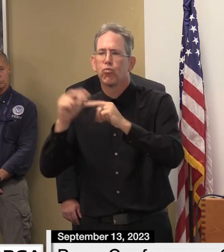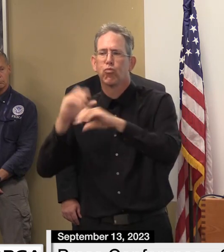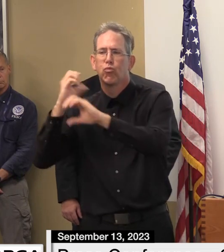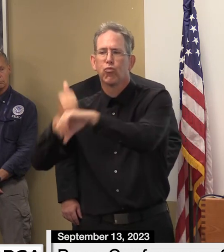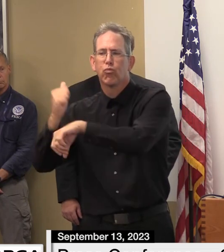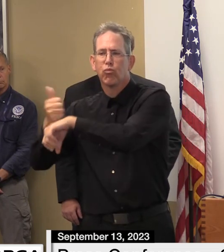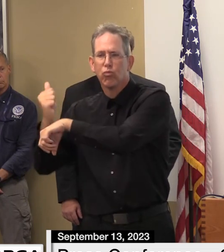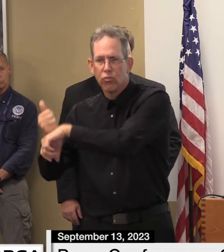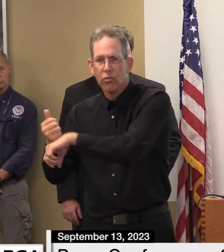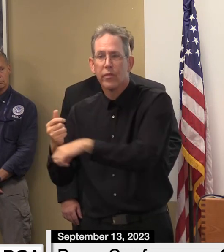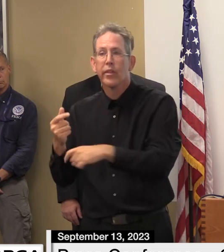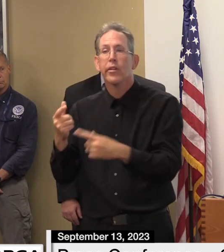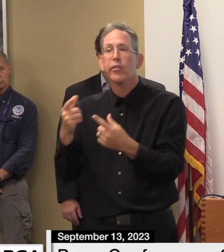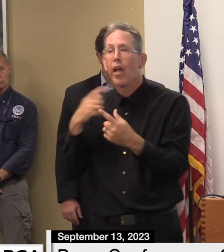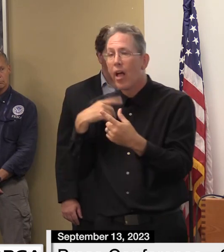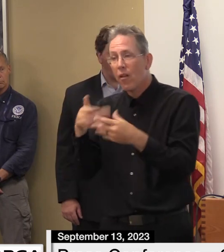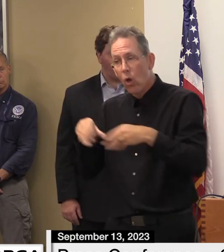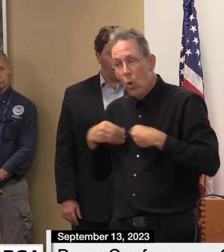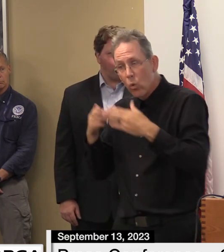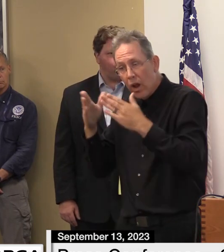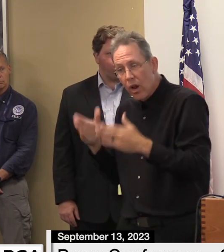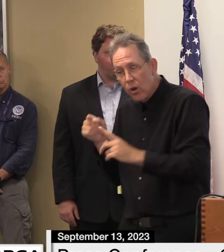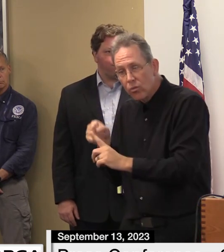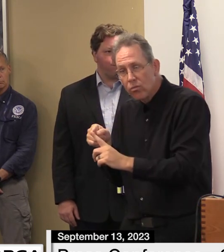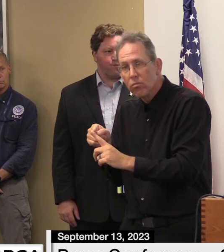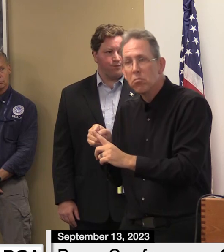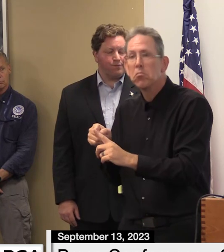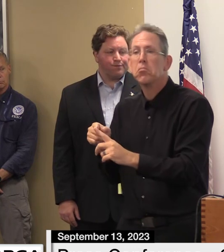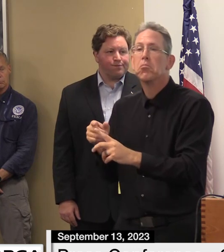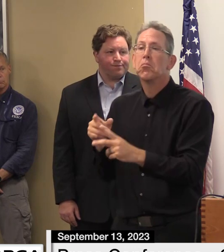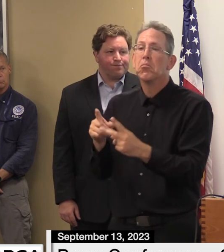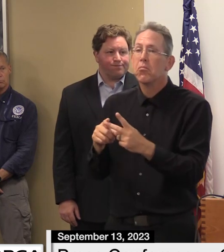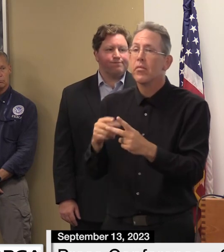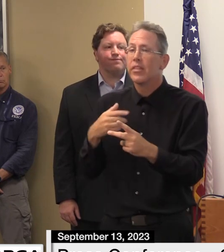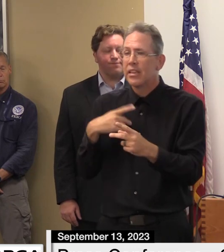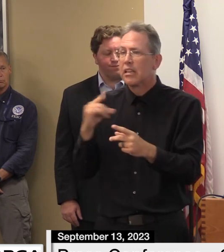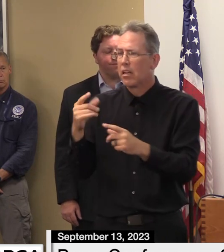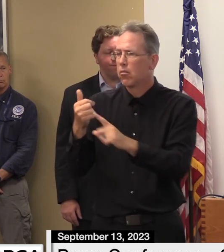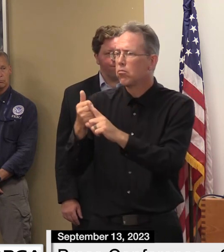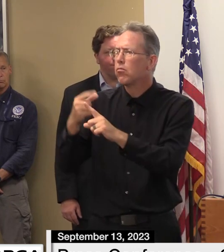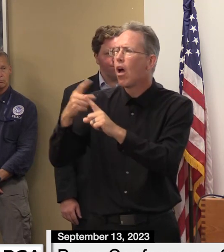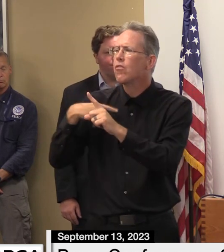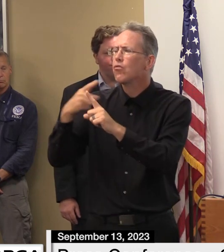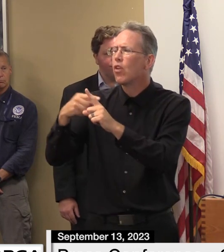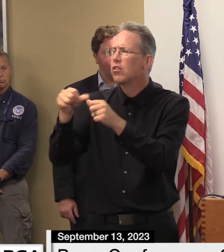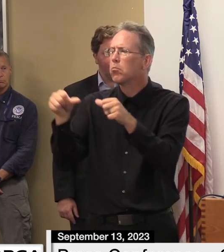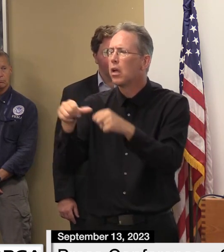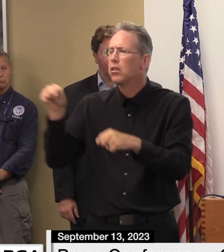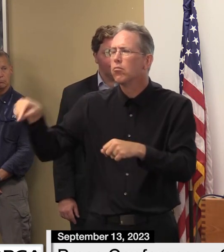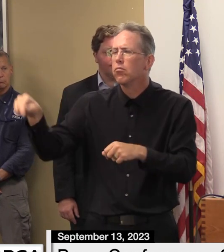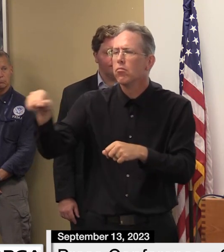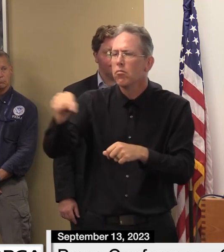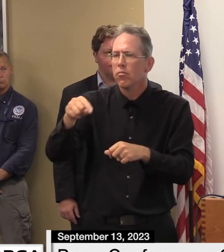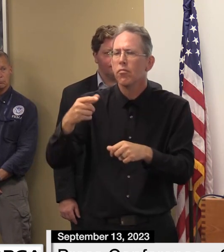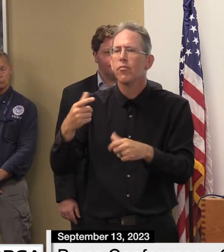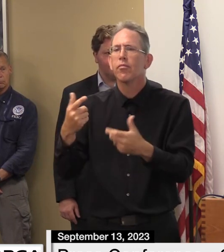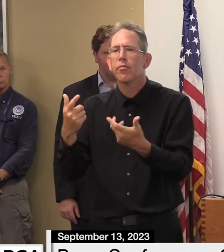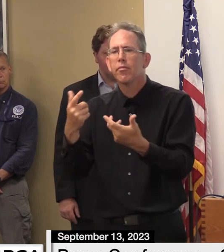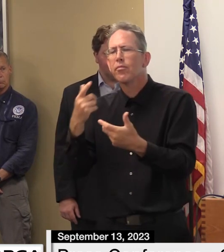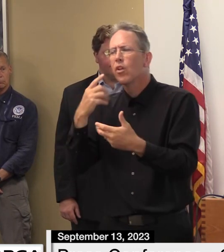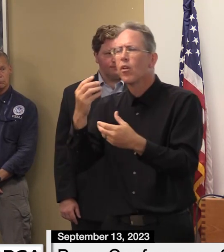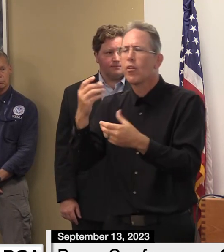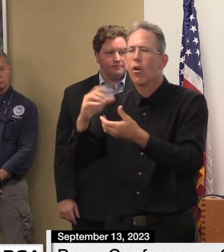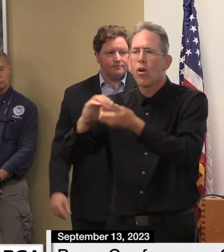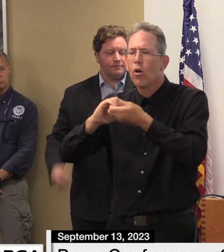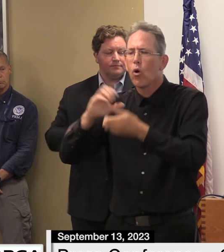of homeowners who often have rented lots in co-op and nonprofit housing communities, and so